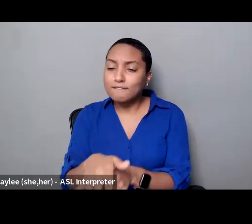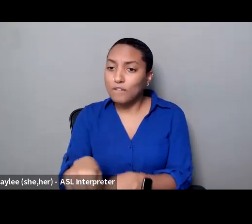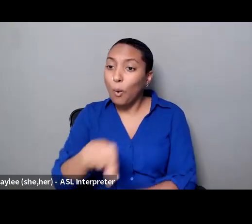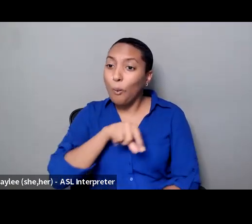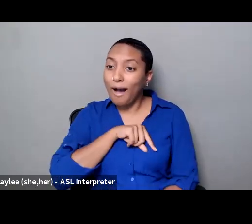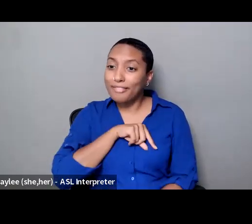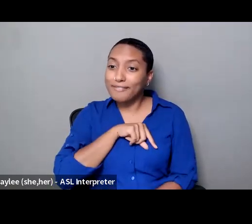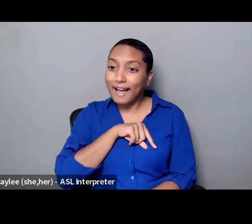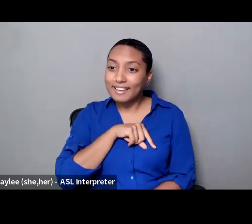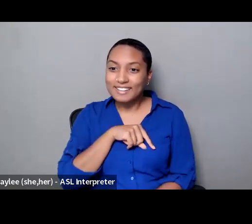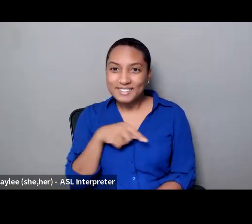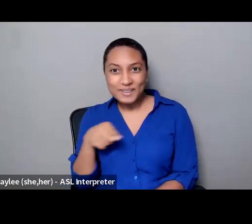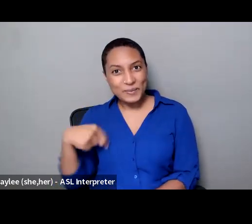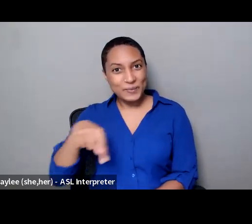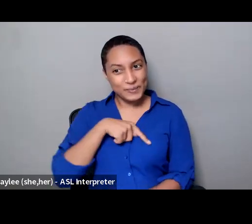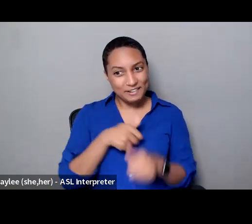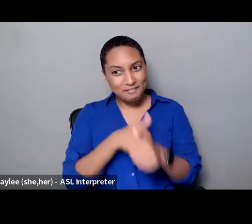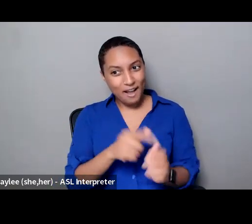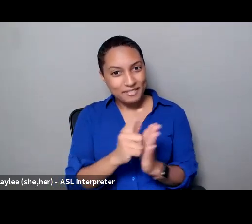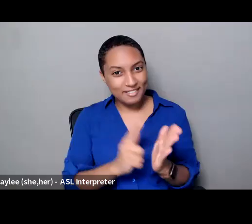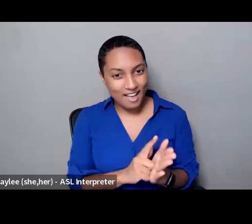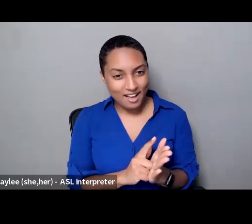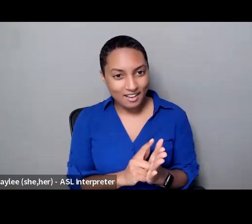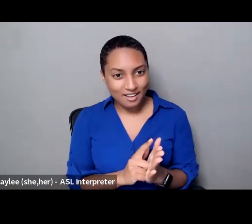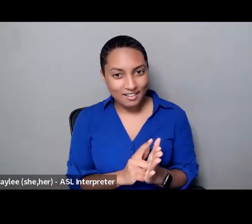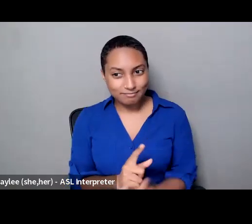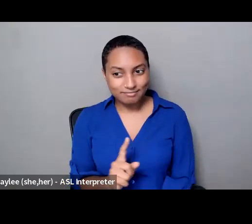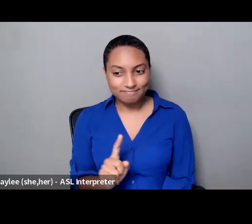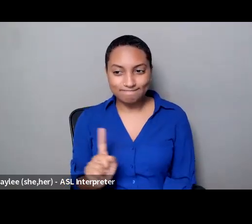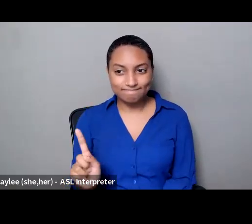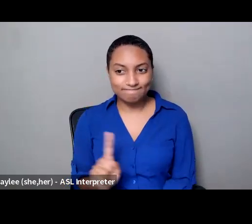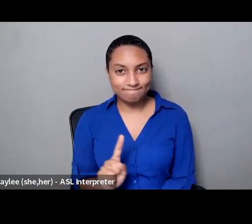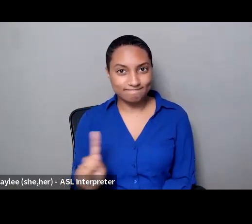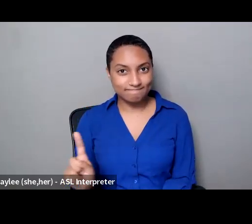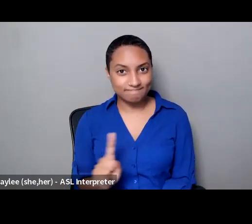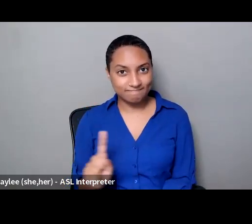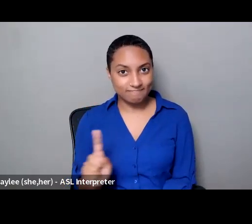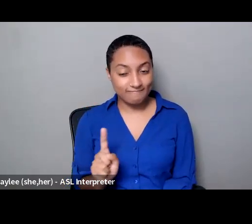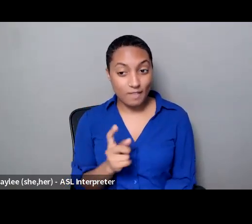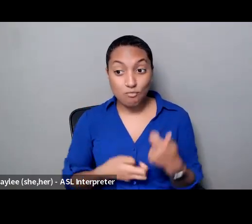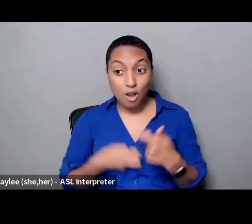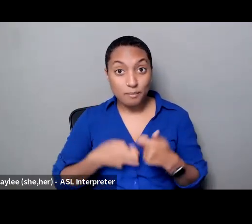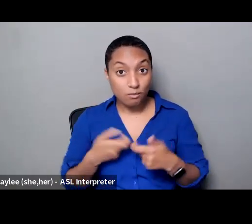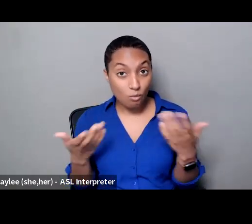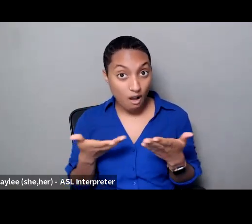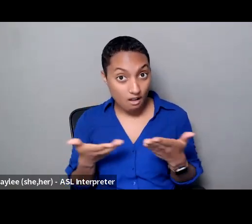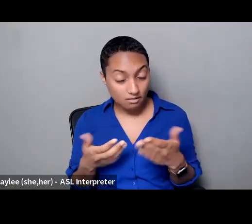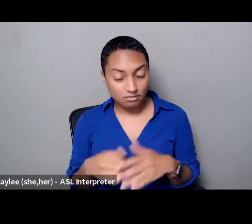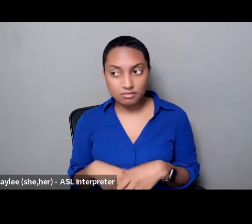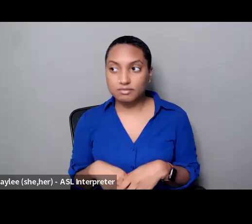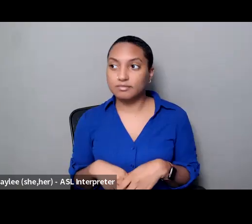compliance requirement of 51% for the board. The problem with that was, and continues to